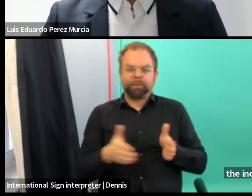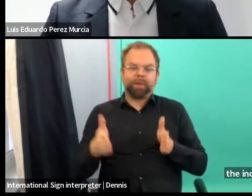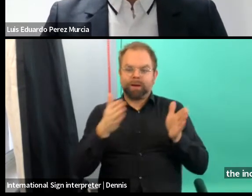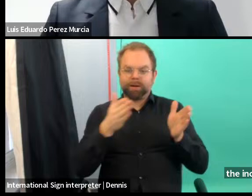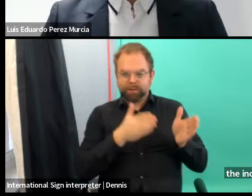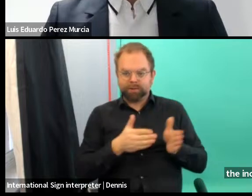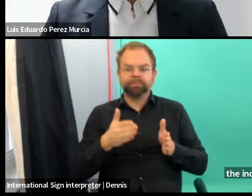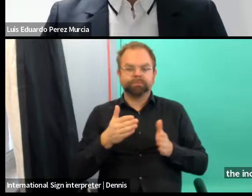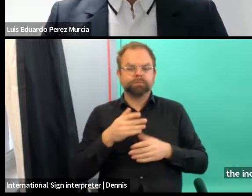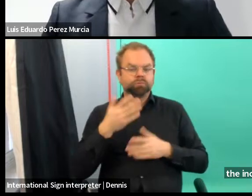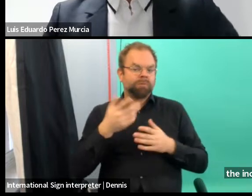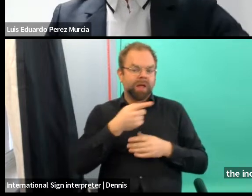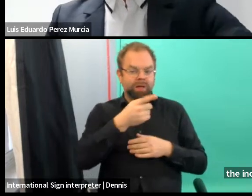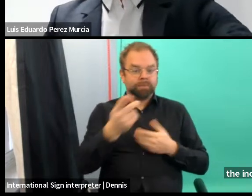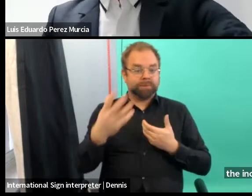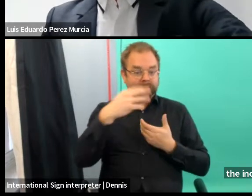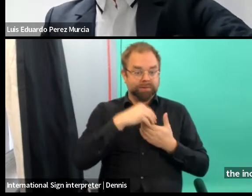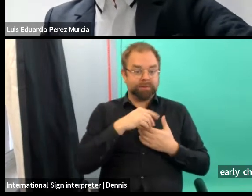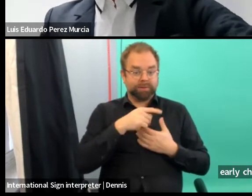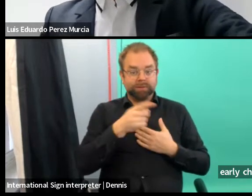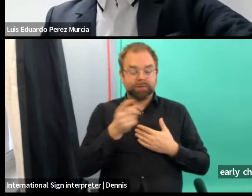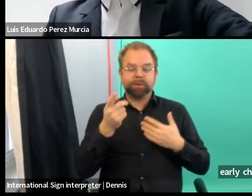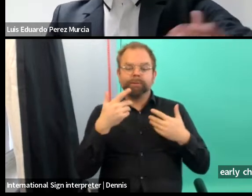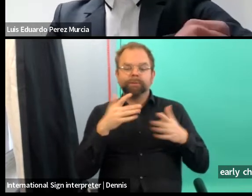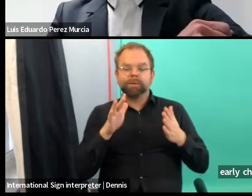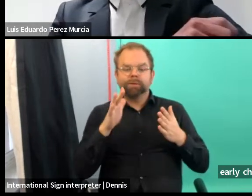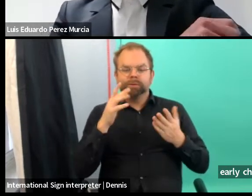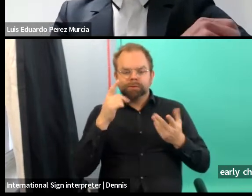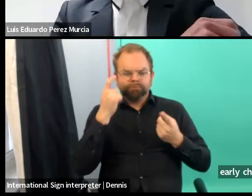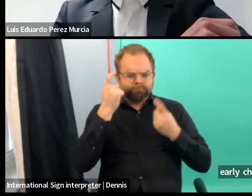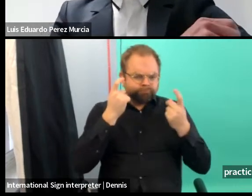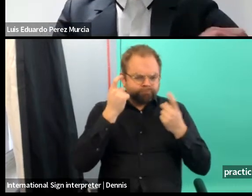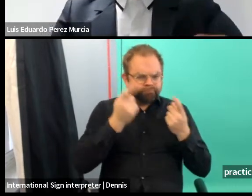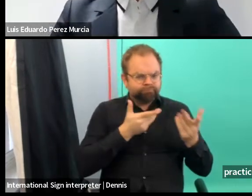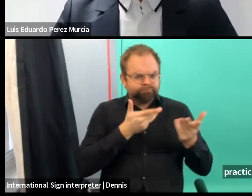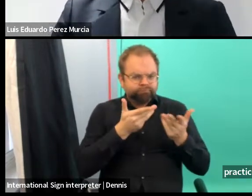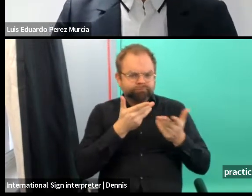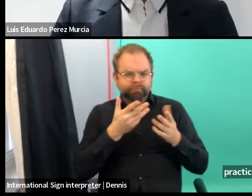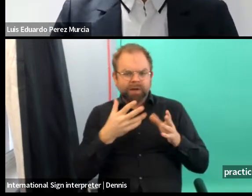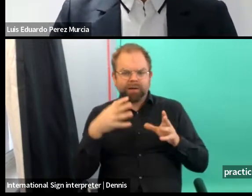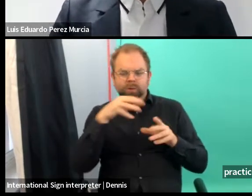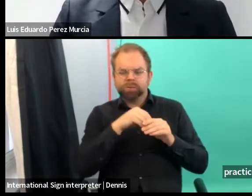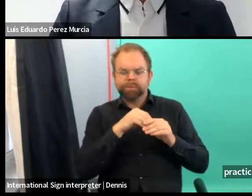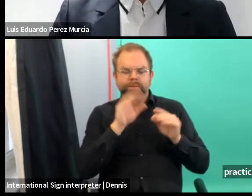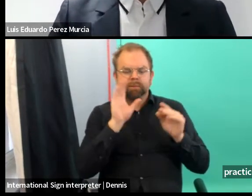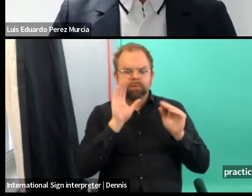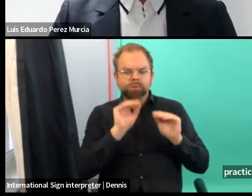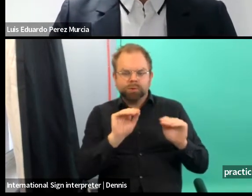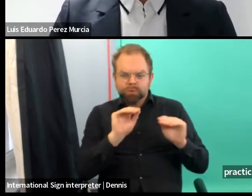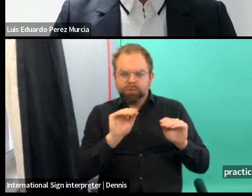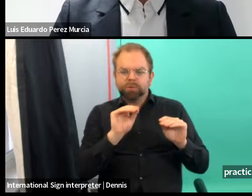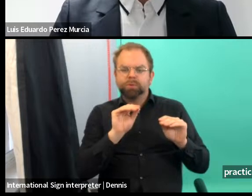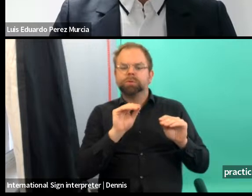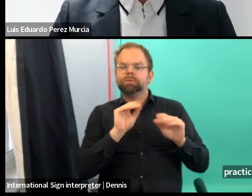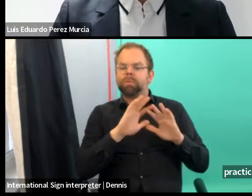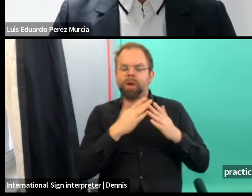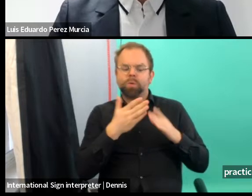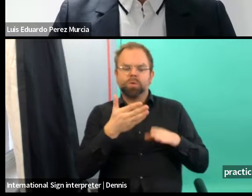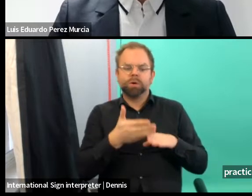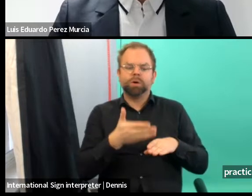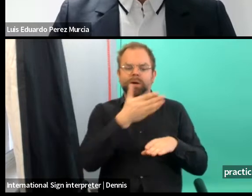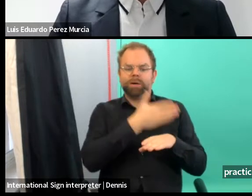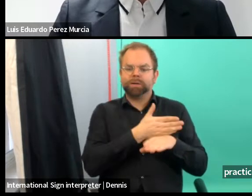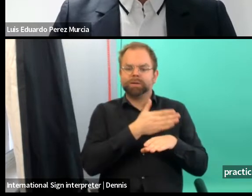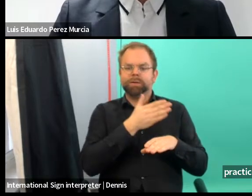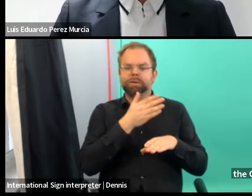was led by the GCE US, and that is probably since its establishment. So